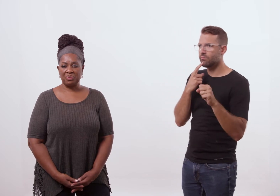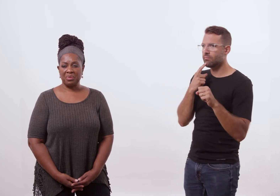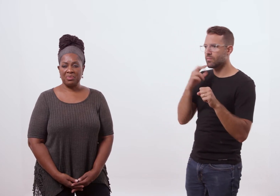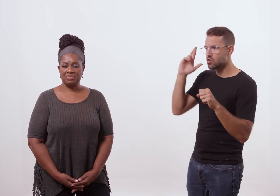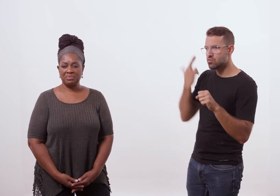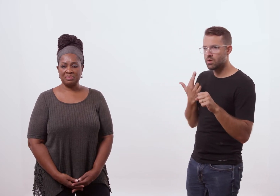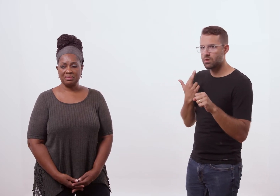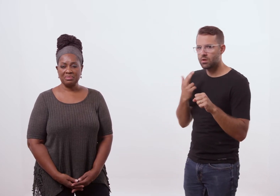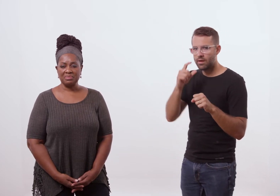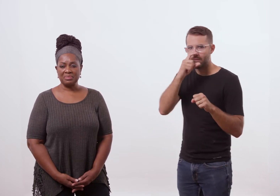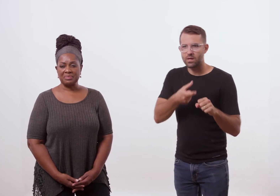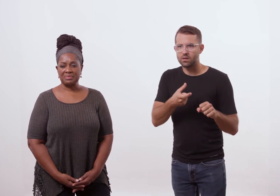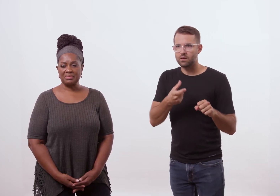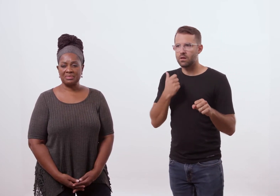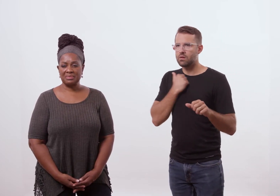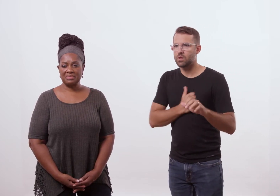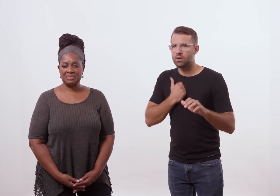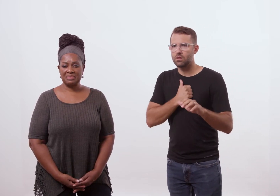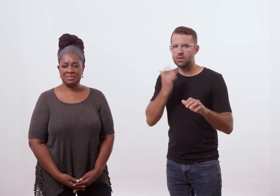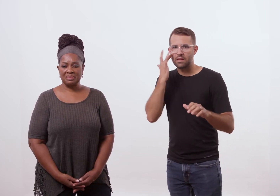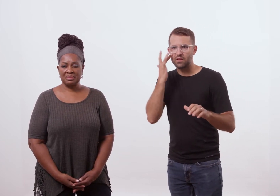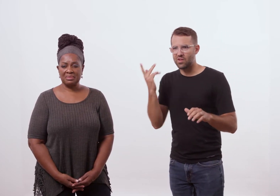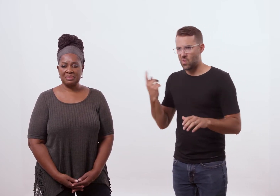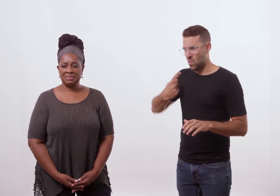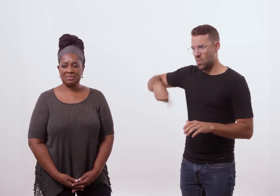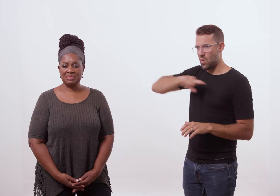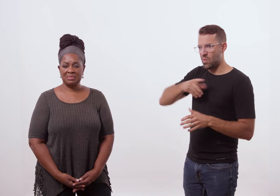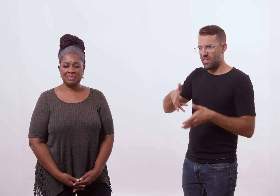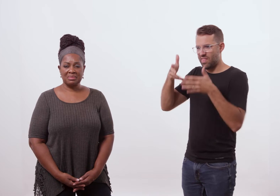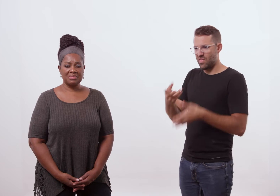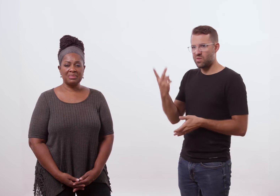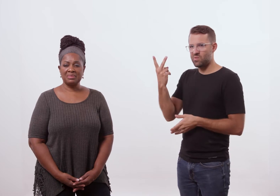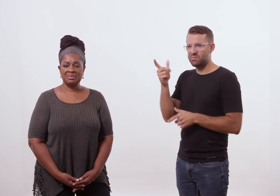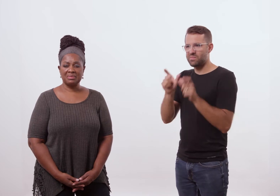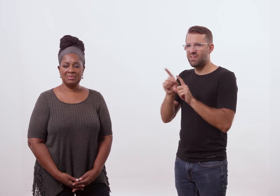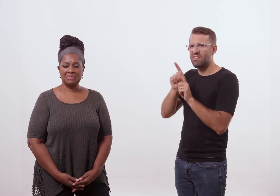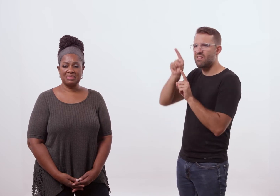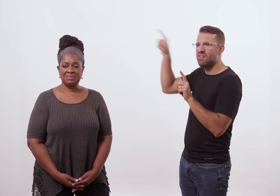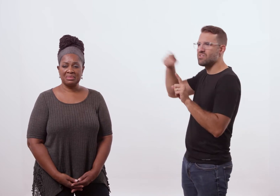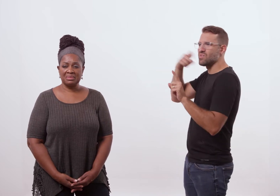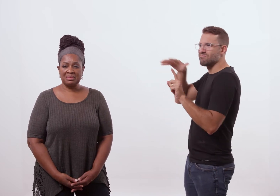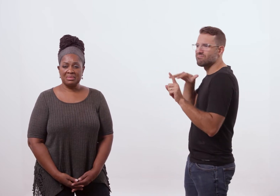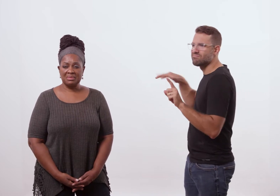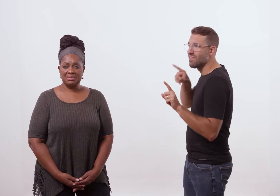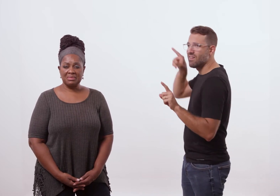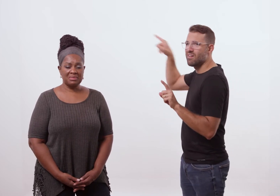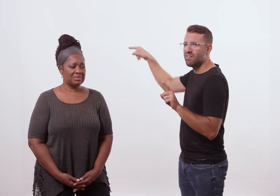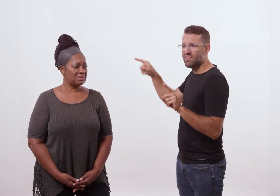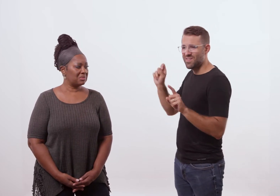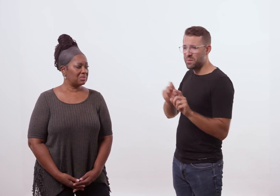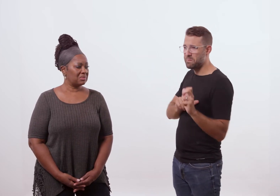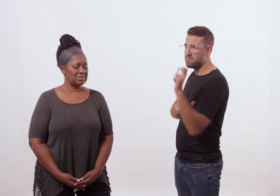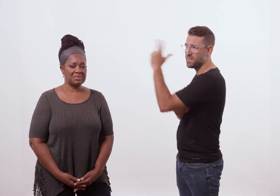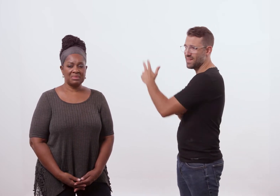Sun Toucher, but we had to leave 2 elves behind in the desert. One was injured, perhaps dying. I've got to go back for them before it's too late. But